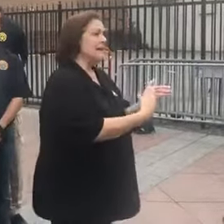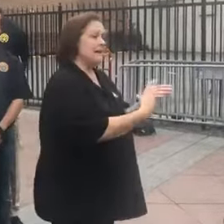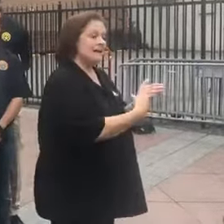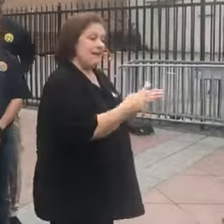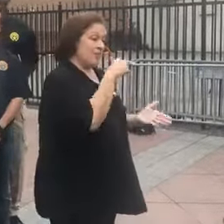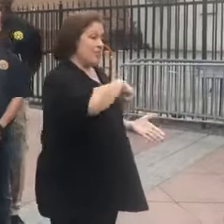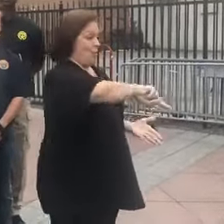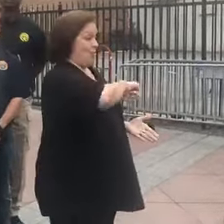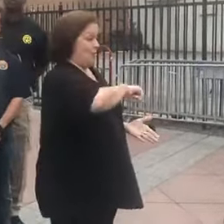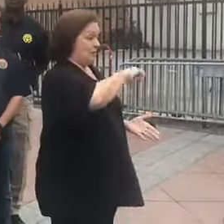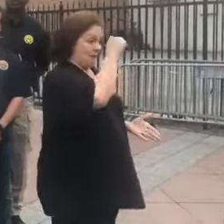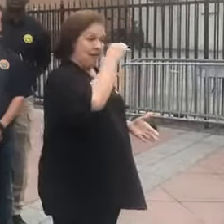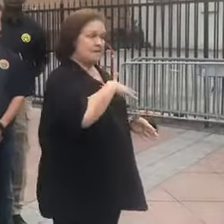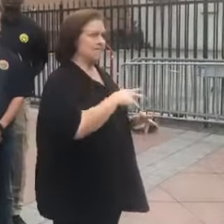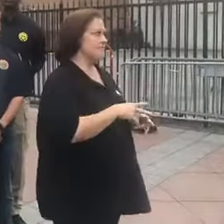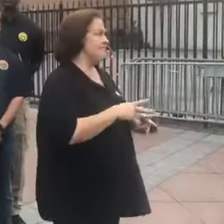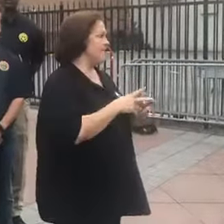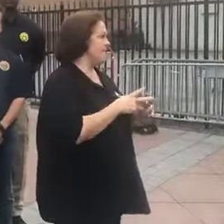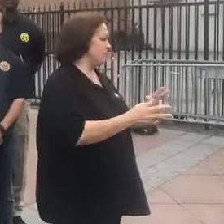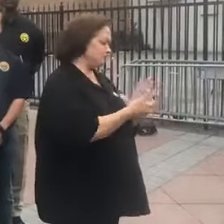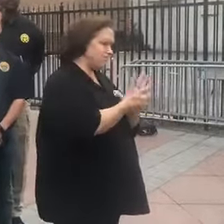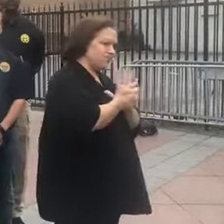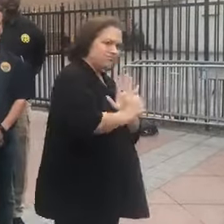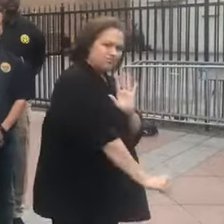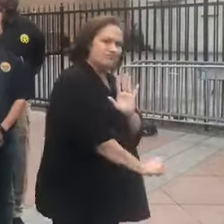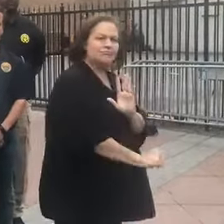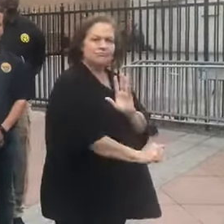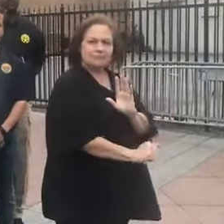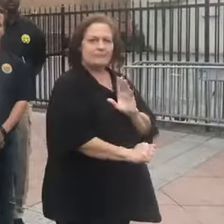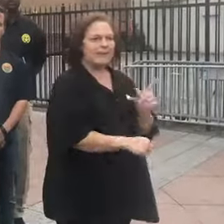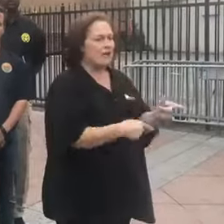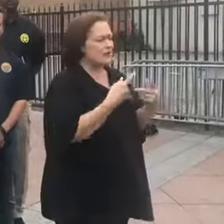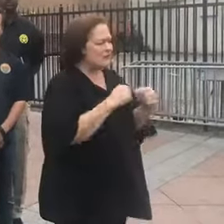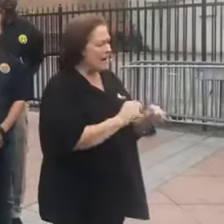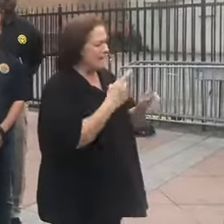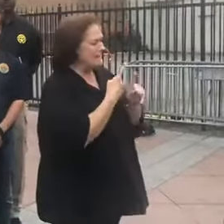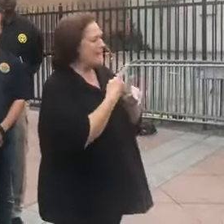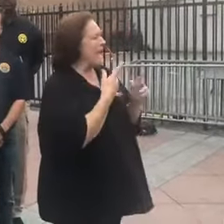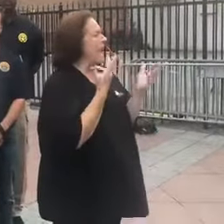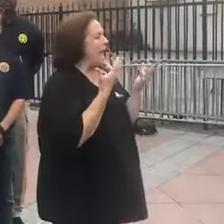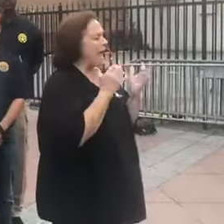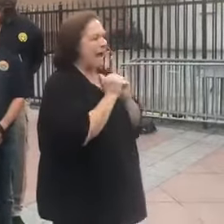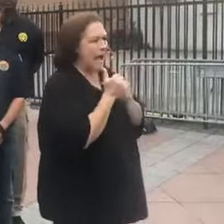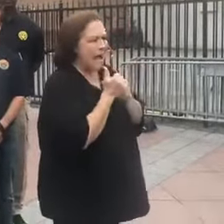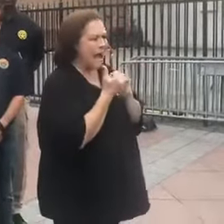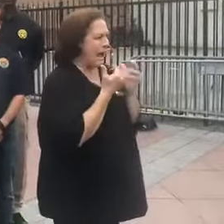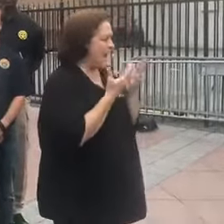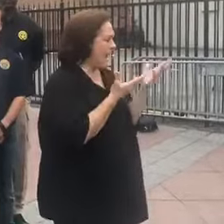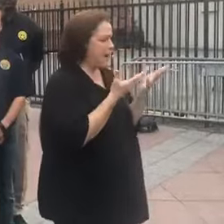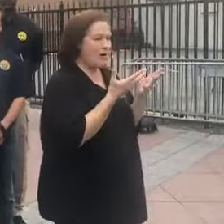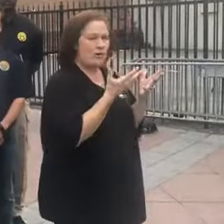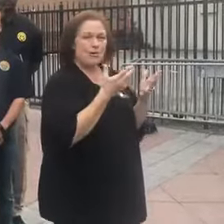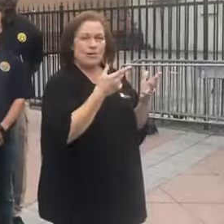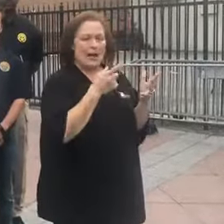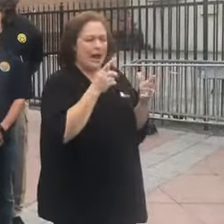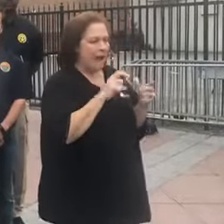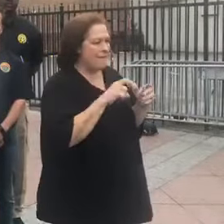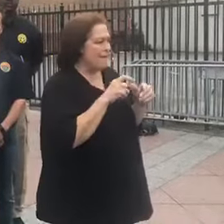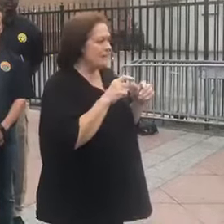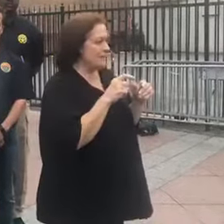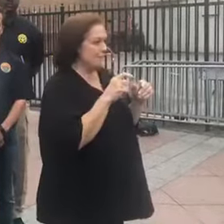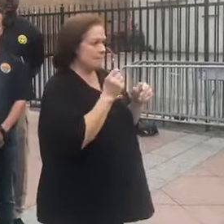best in the business. And they're in there doing their calculations and trying to figure out what's the best way. The methodology is the two things I talked about. You have to weaken it in